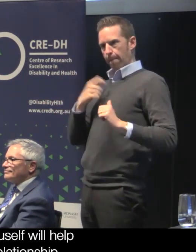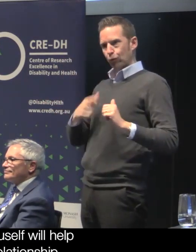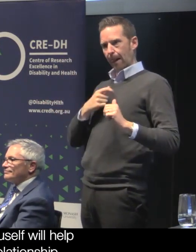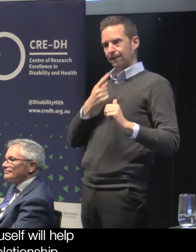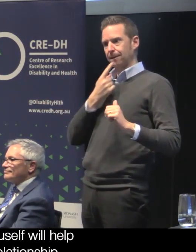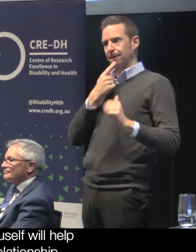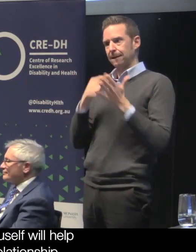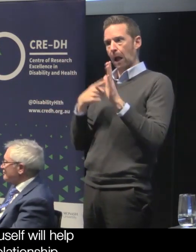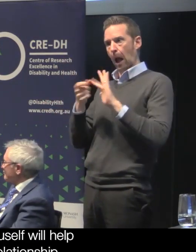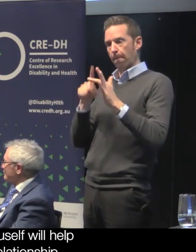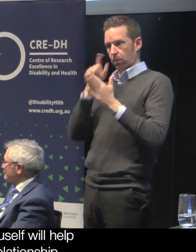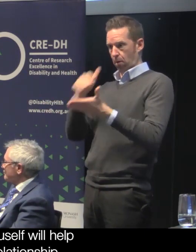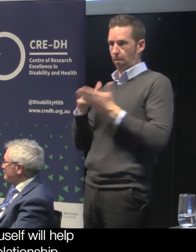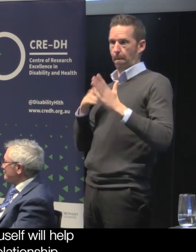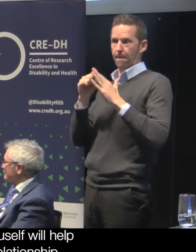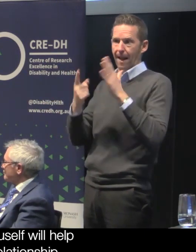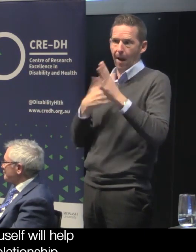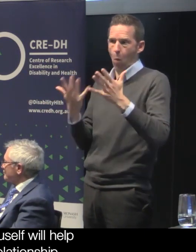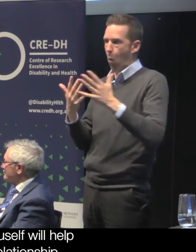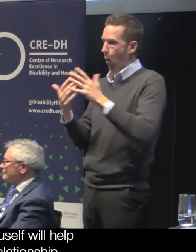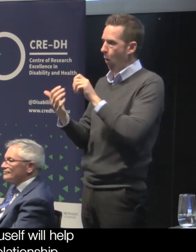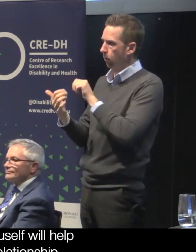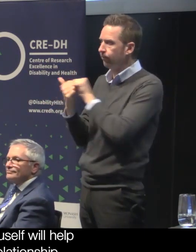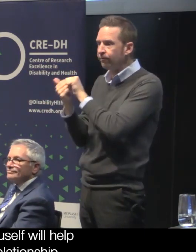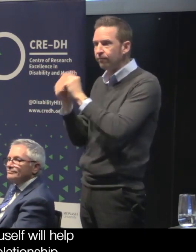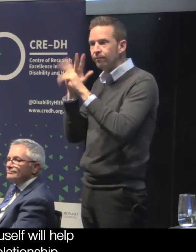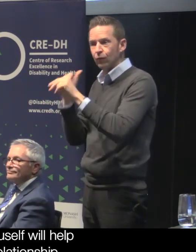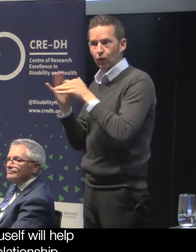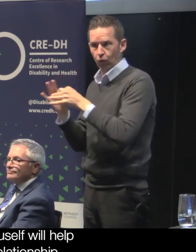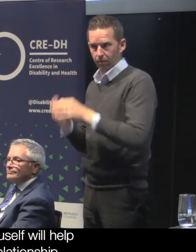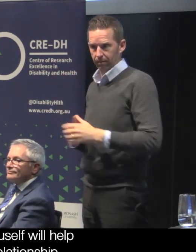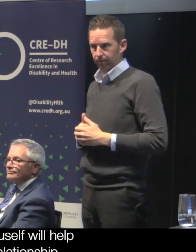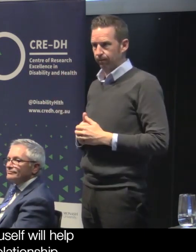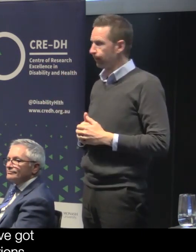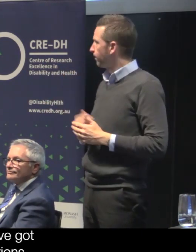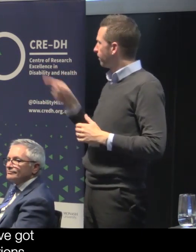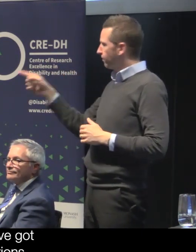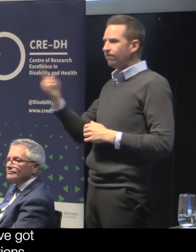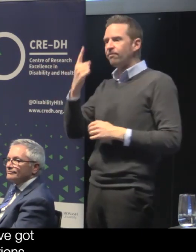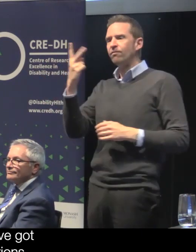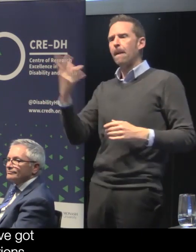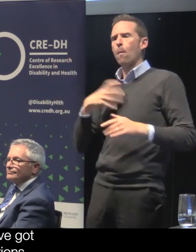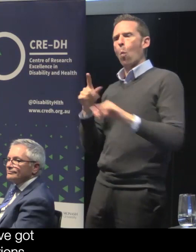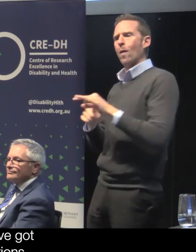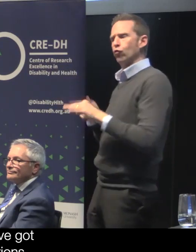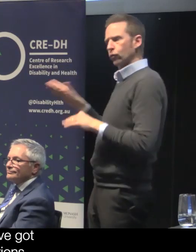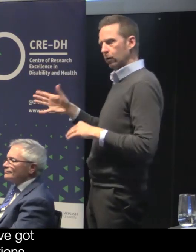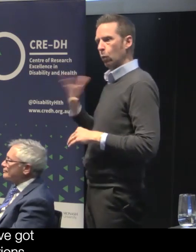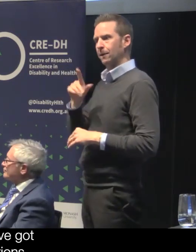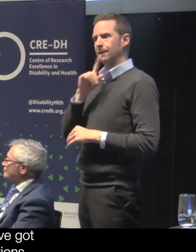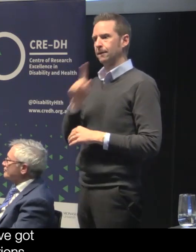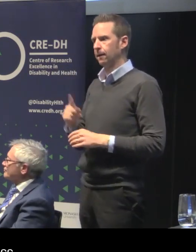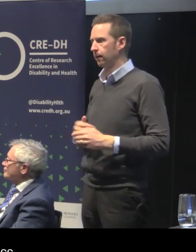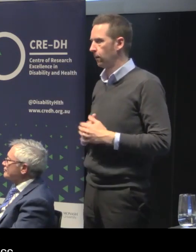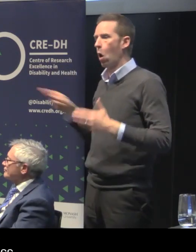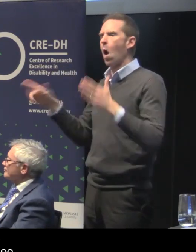help in the PA or any care or work relationship. Okay, we've got a couple more questions. I just want to say that with the MOOC, if you didn't